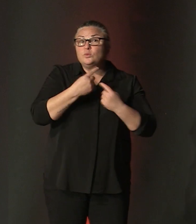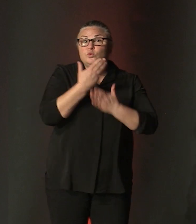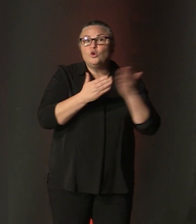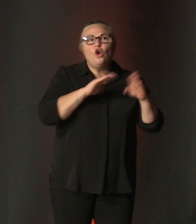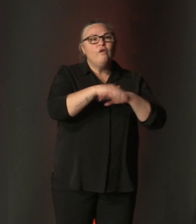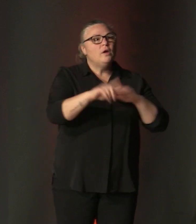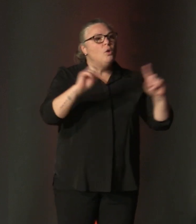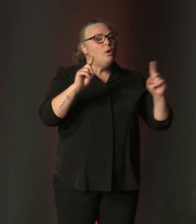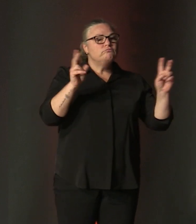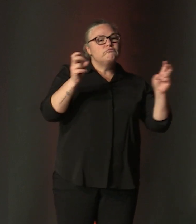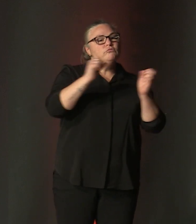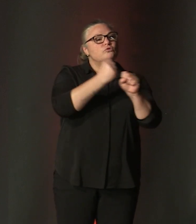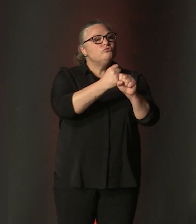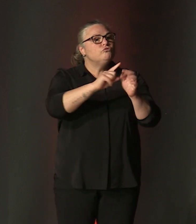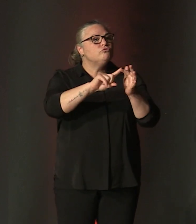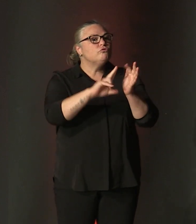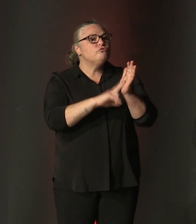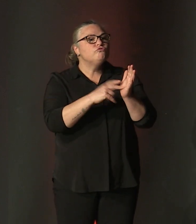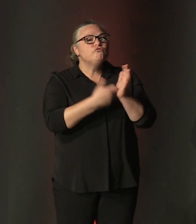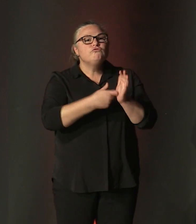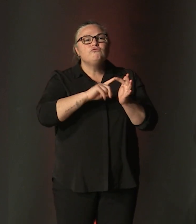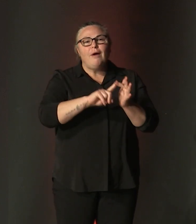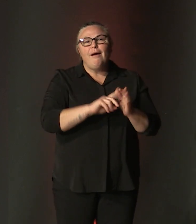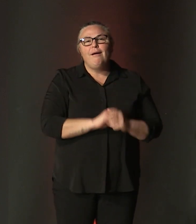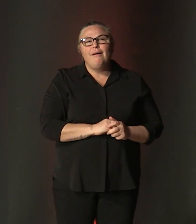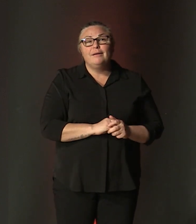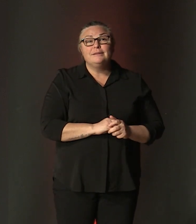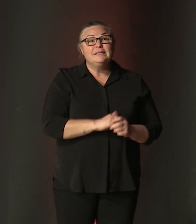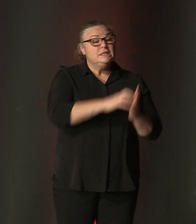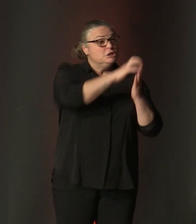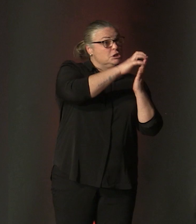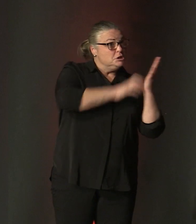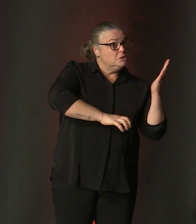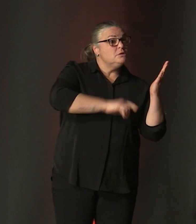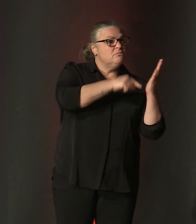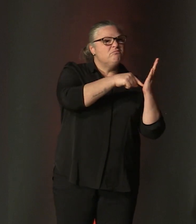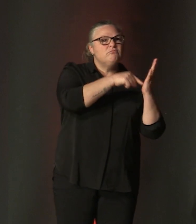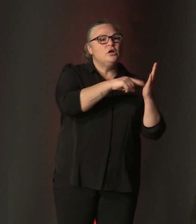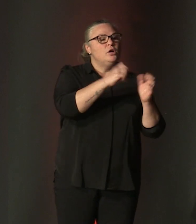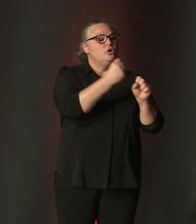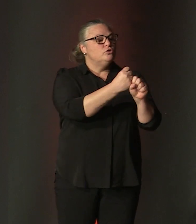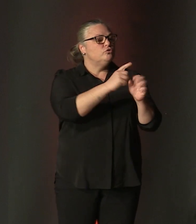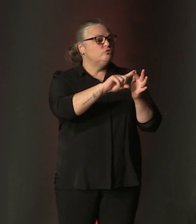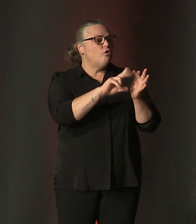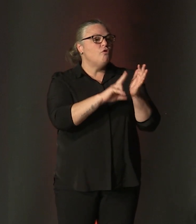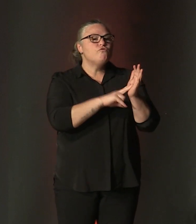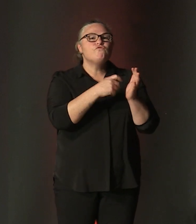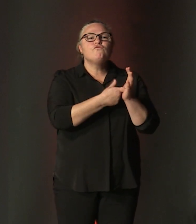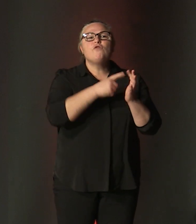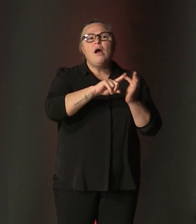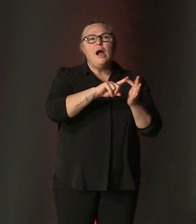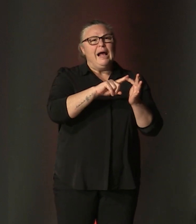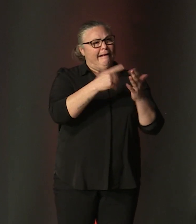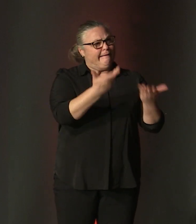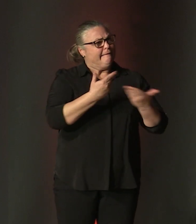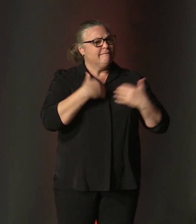that story in? In literature, genre matters because genre wields